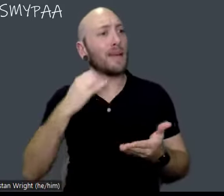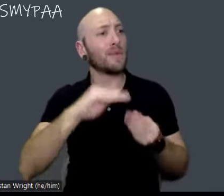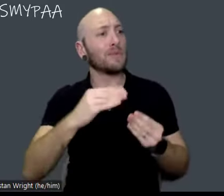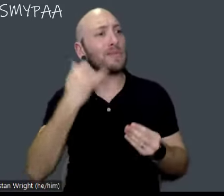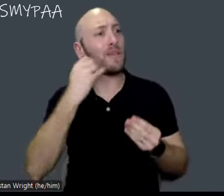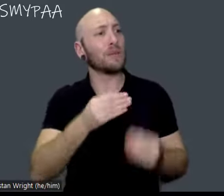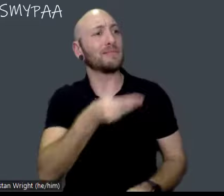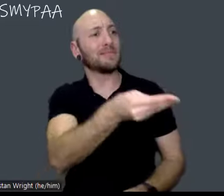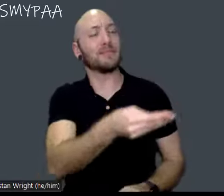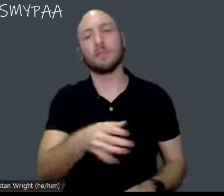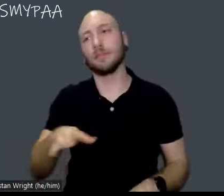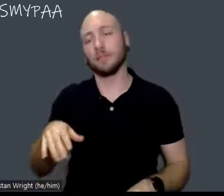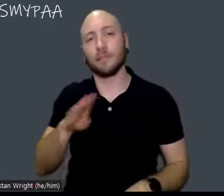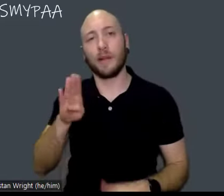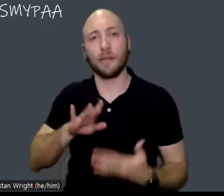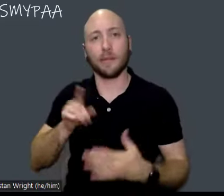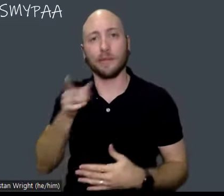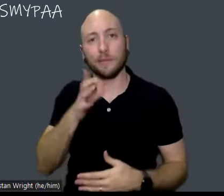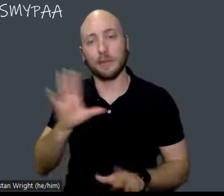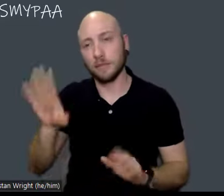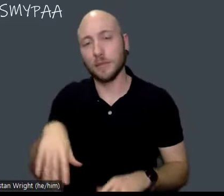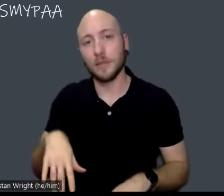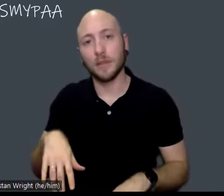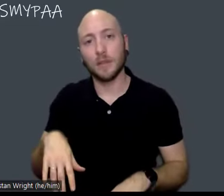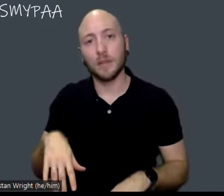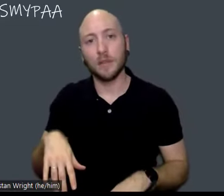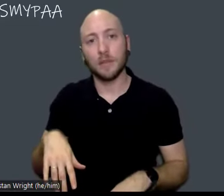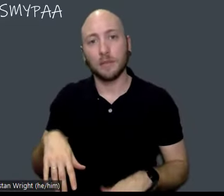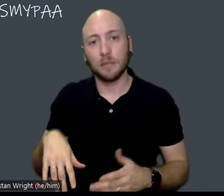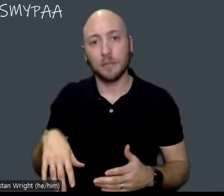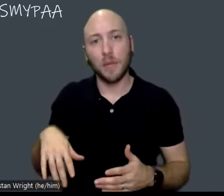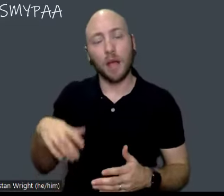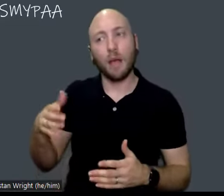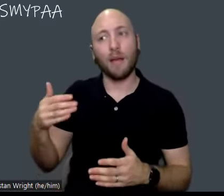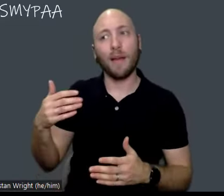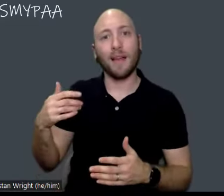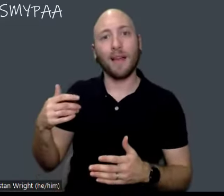I never contacted the lady, but she got my number.